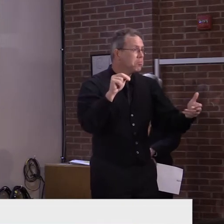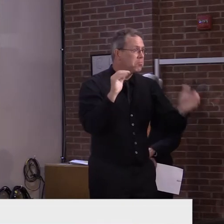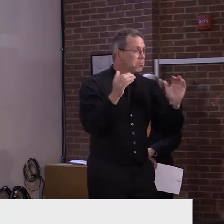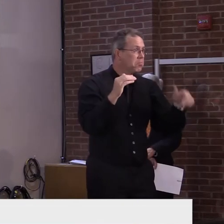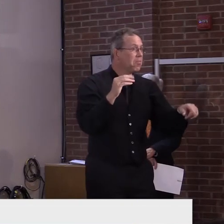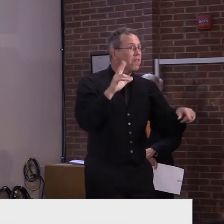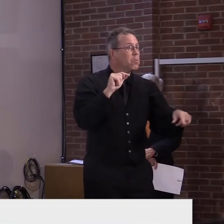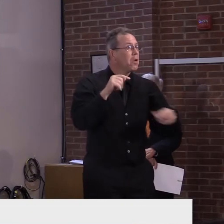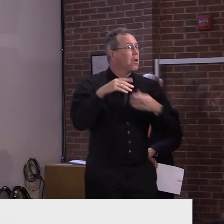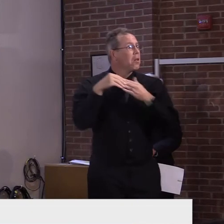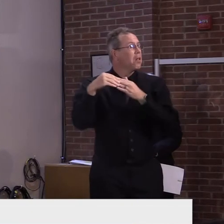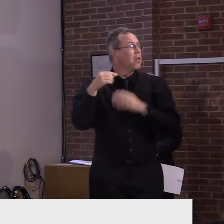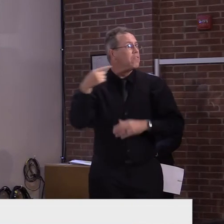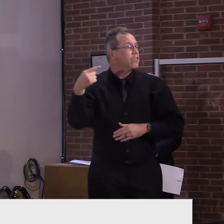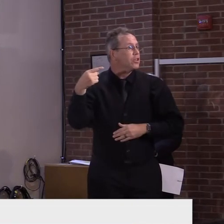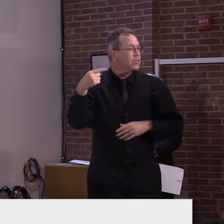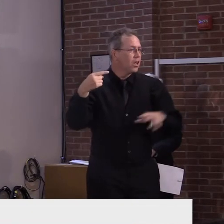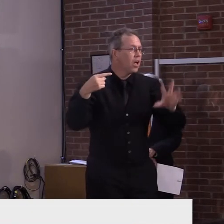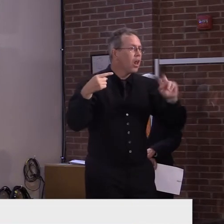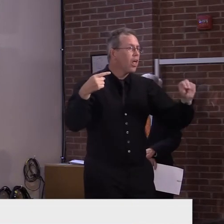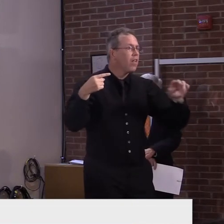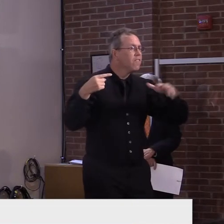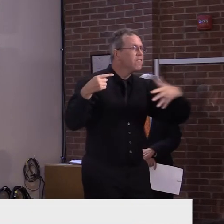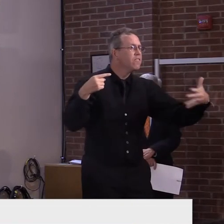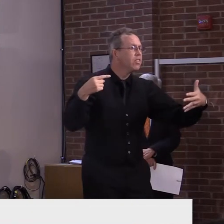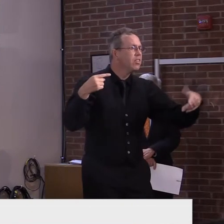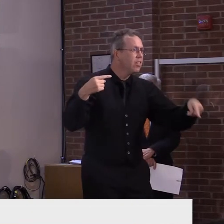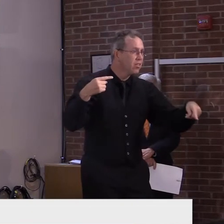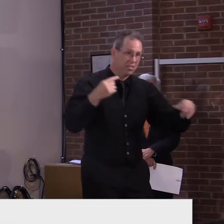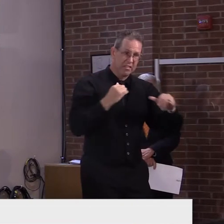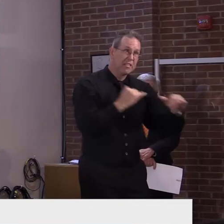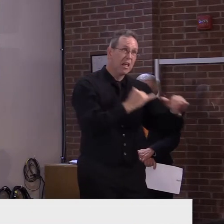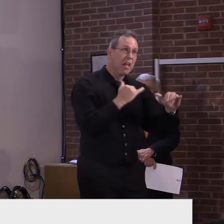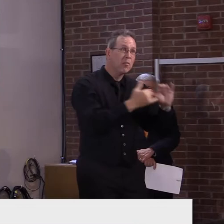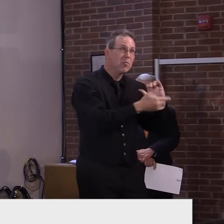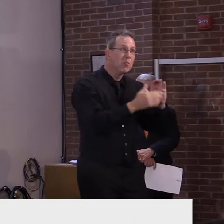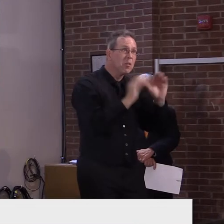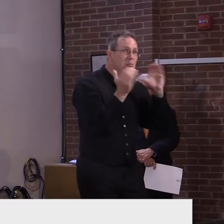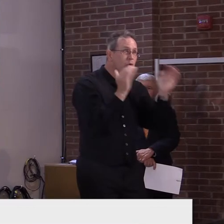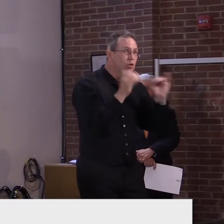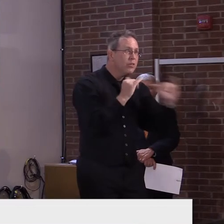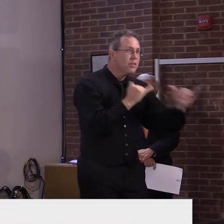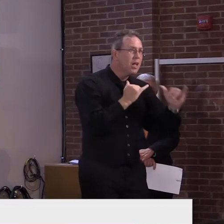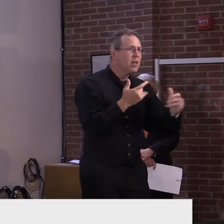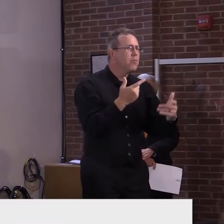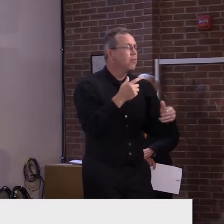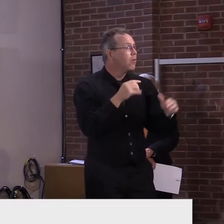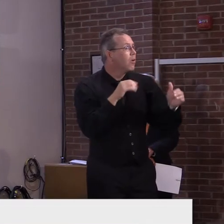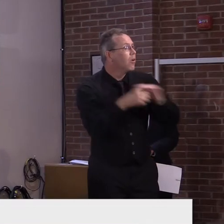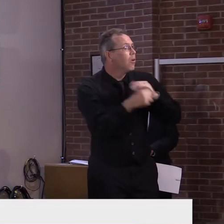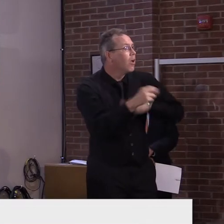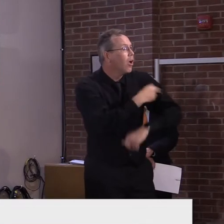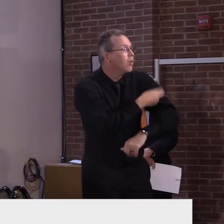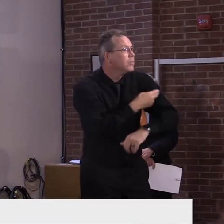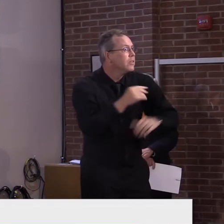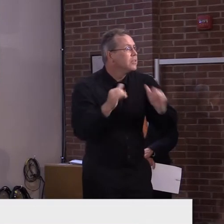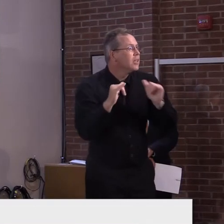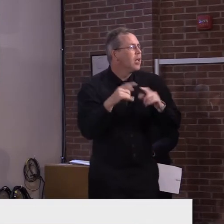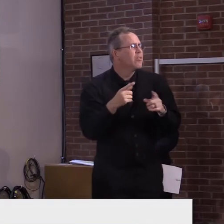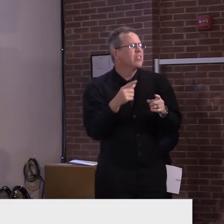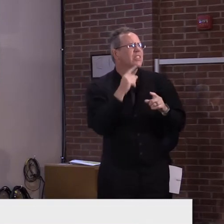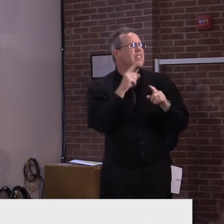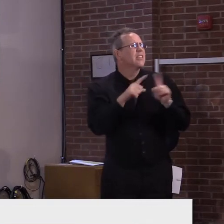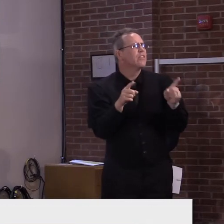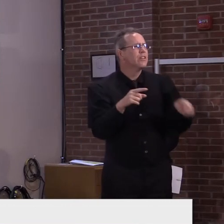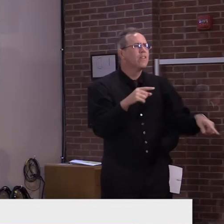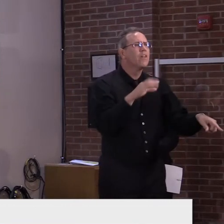talking about over 75 in the hospital instead of 28. So the message is clear.